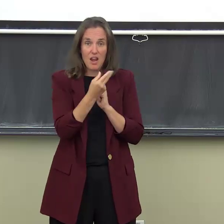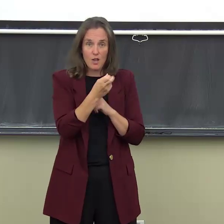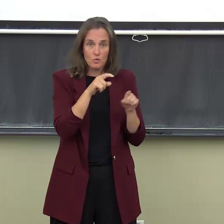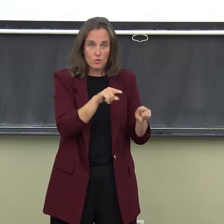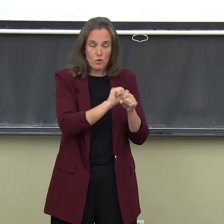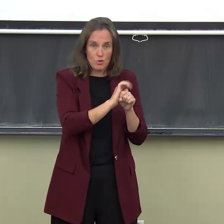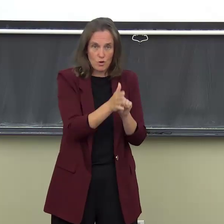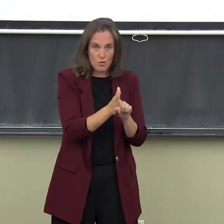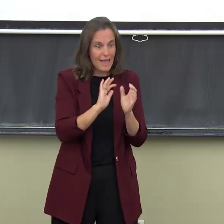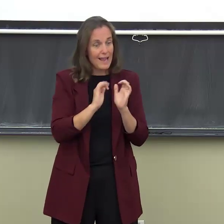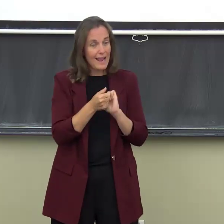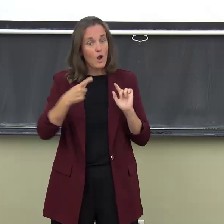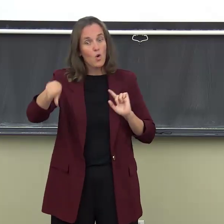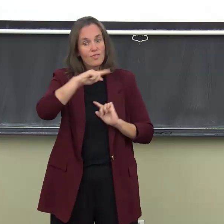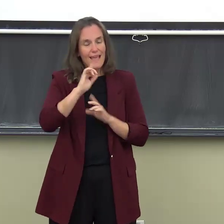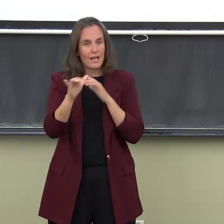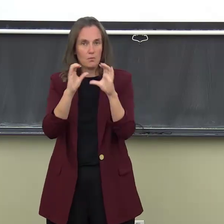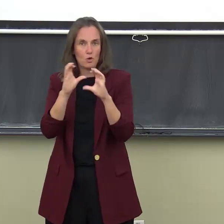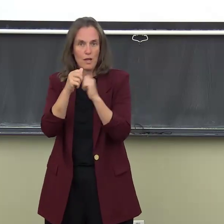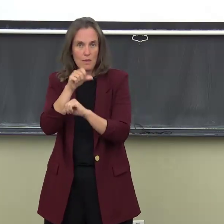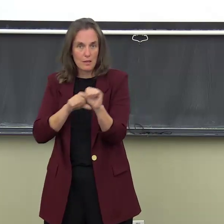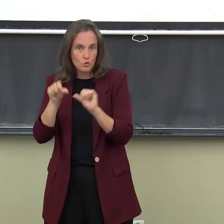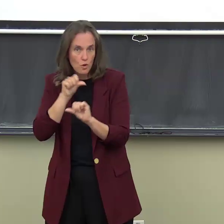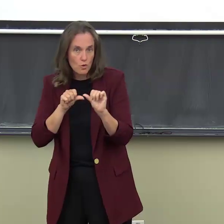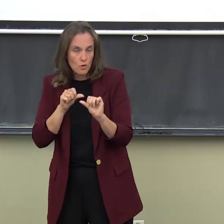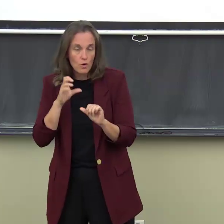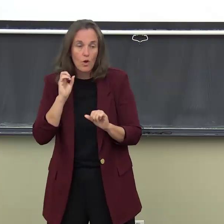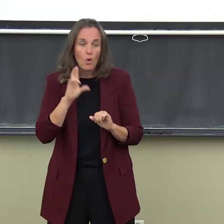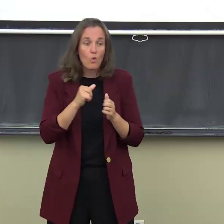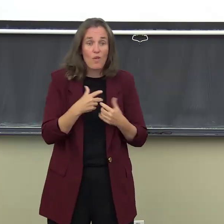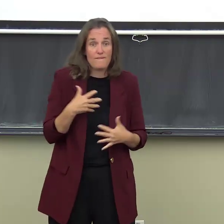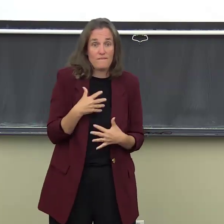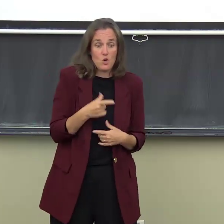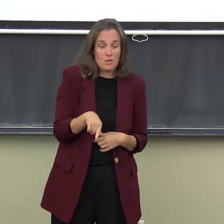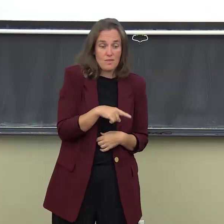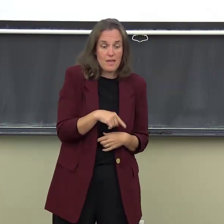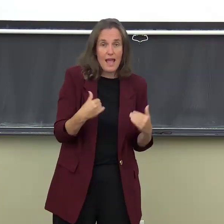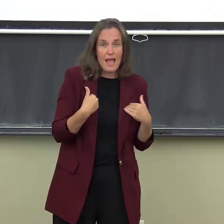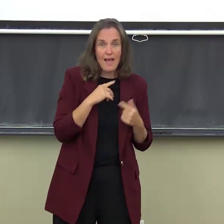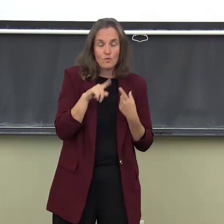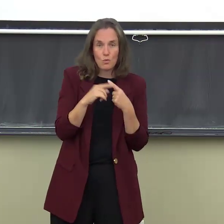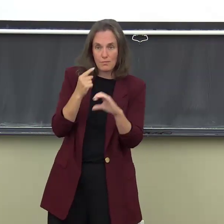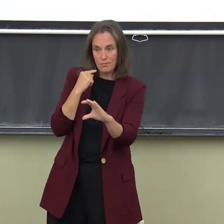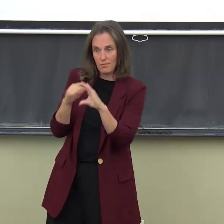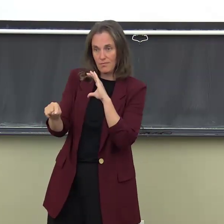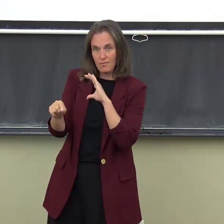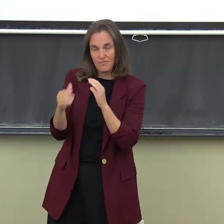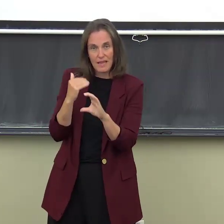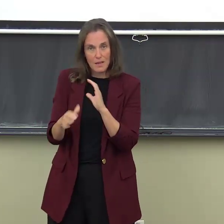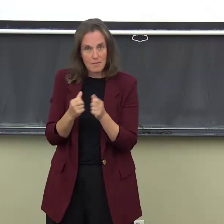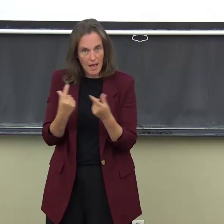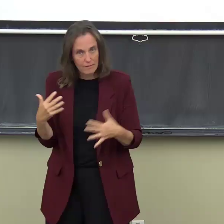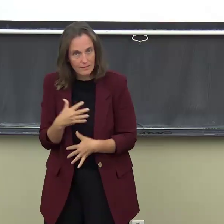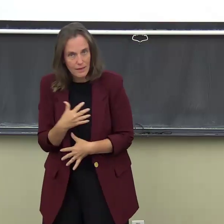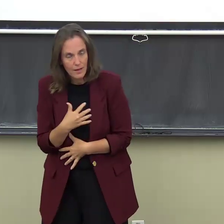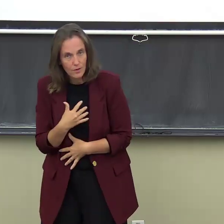they're communicating with each other, or the fears that they have, like when sending an email is scary, and